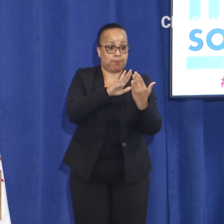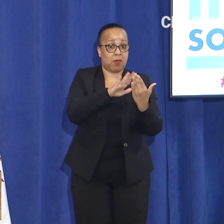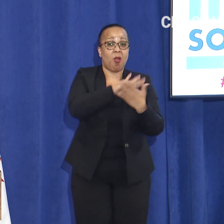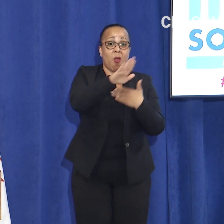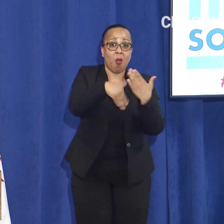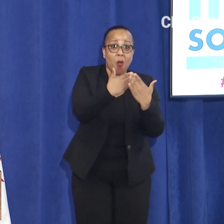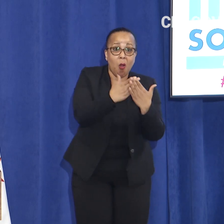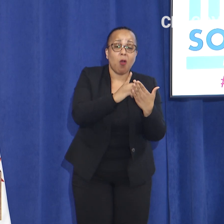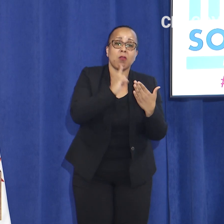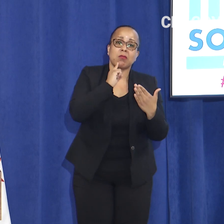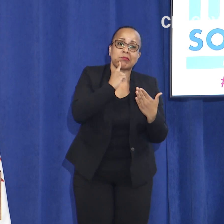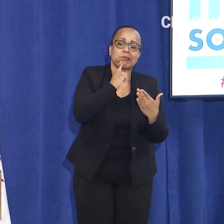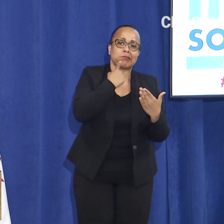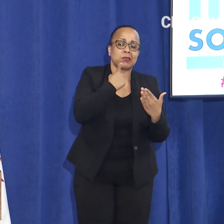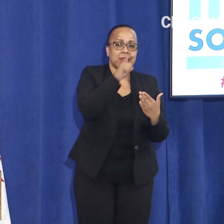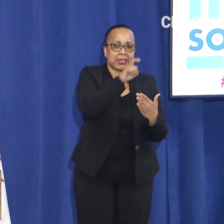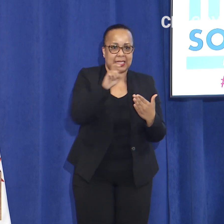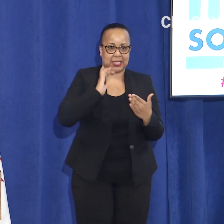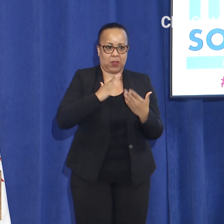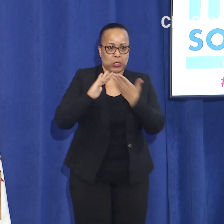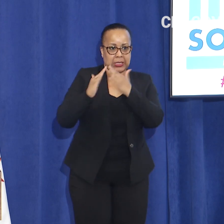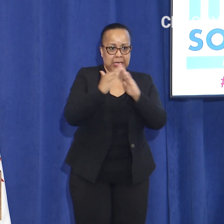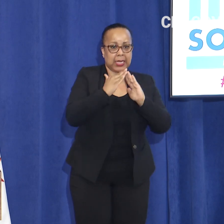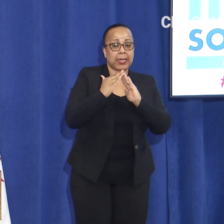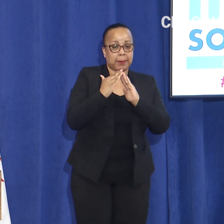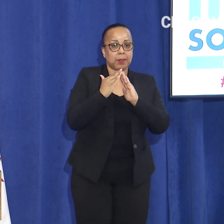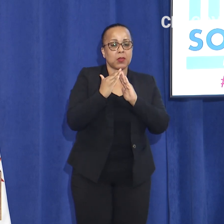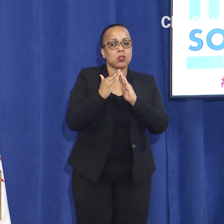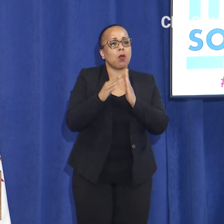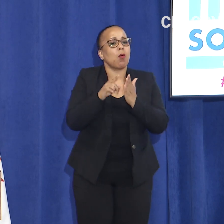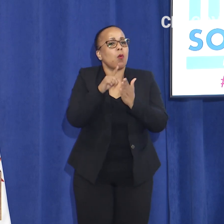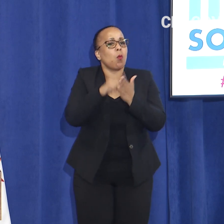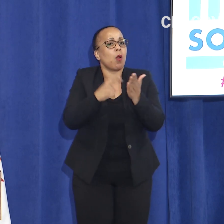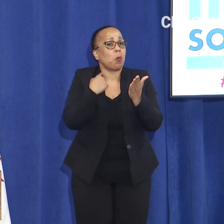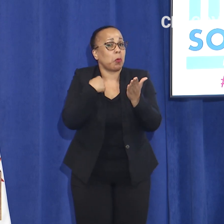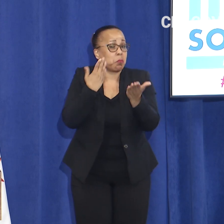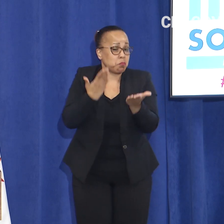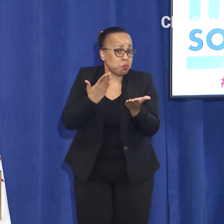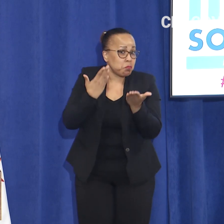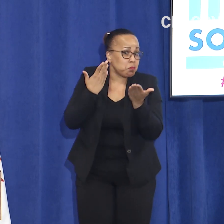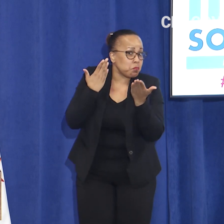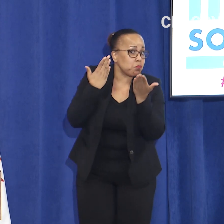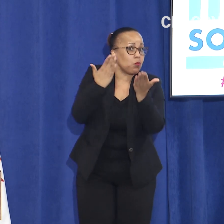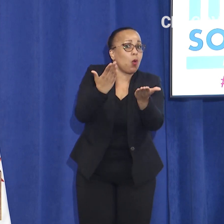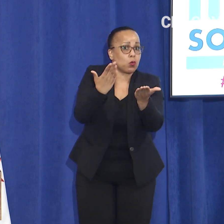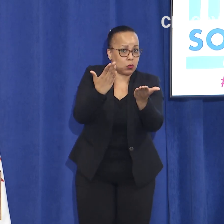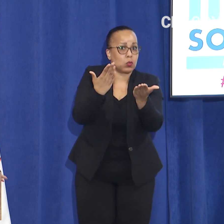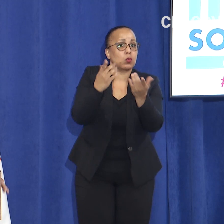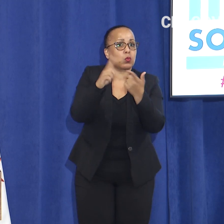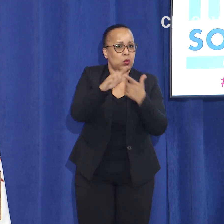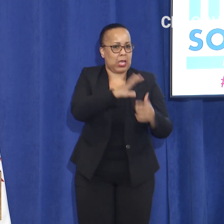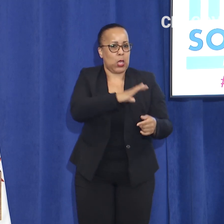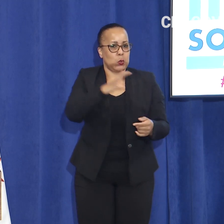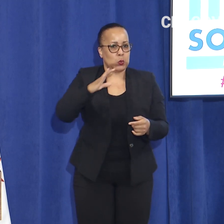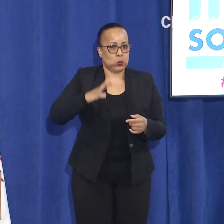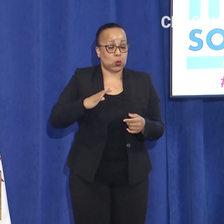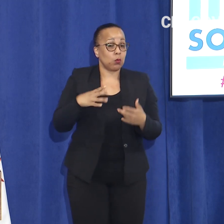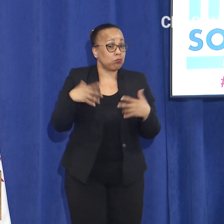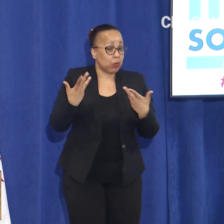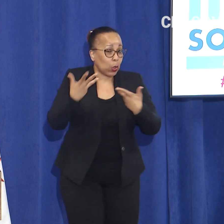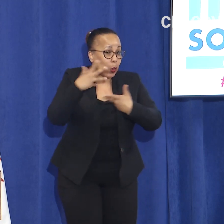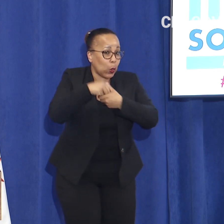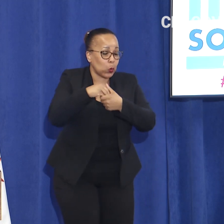of the critical needs of our city. And so what we are proposing and presenting to the council